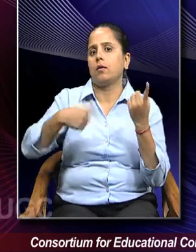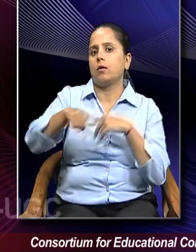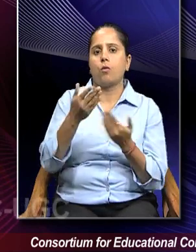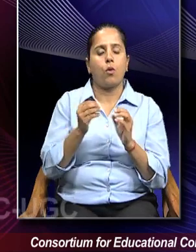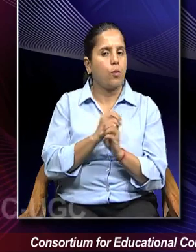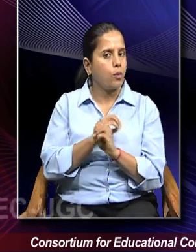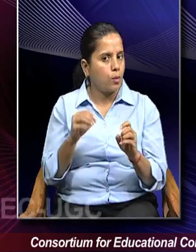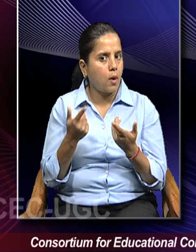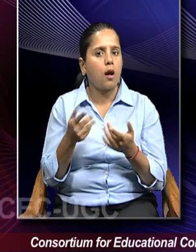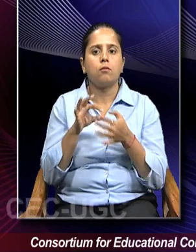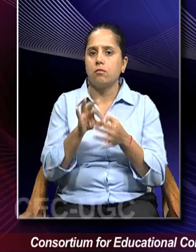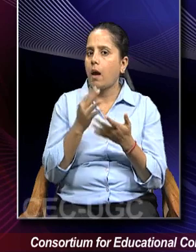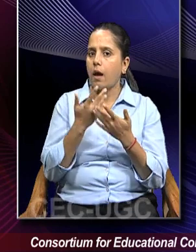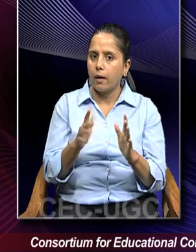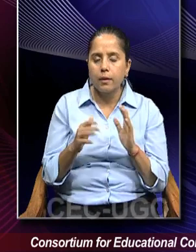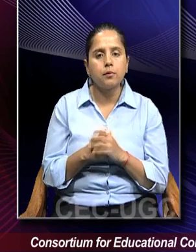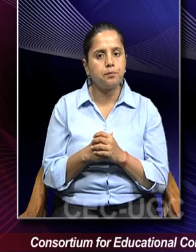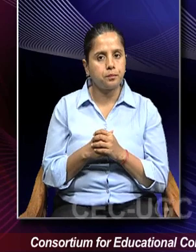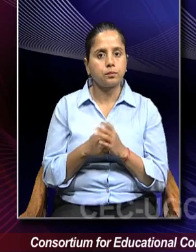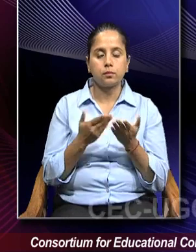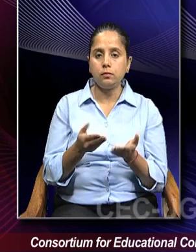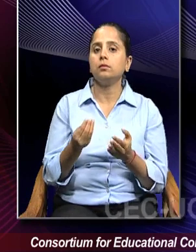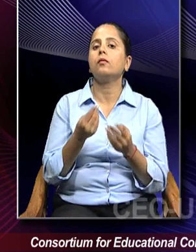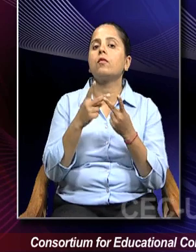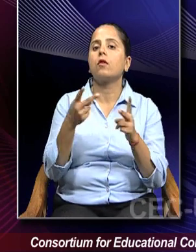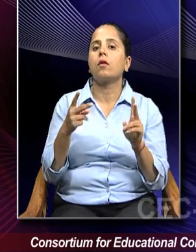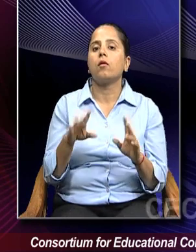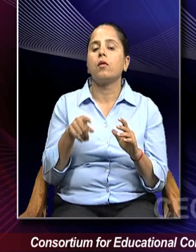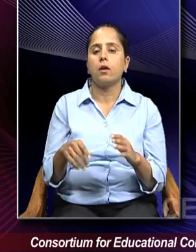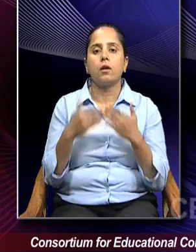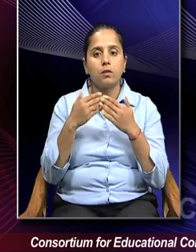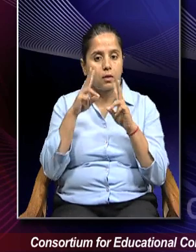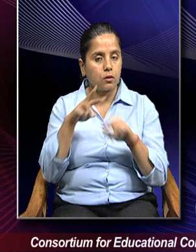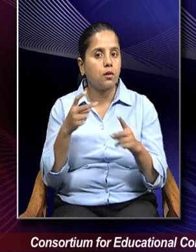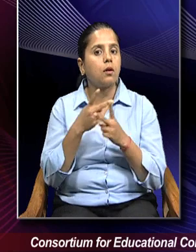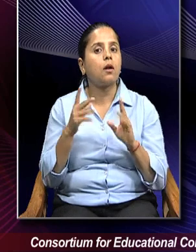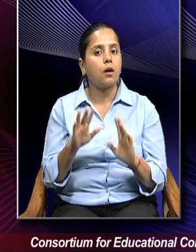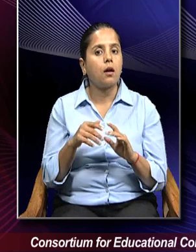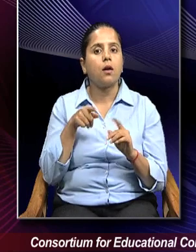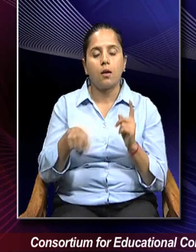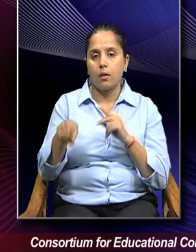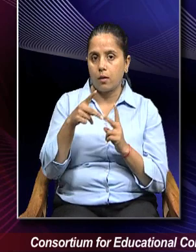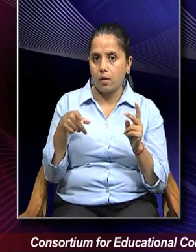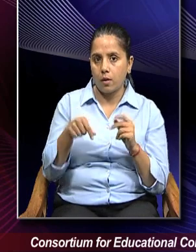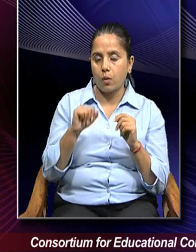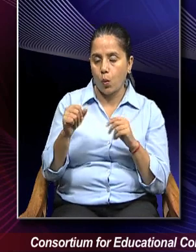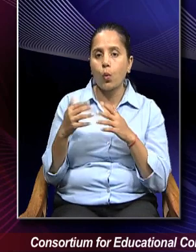on any basis. So, there are different studies, my dear learners, in even in the